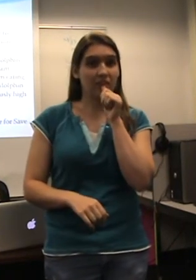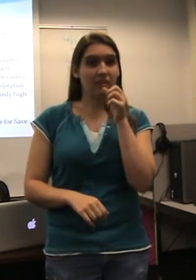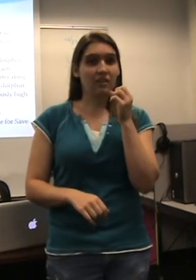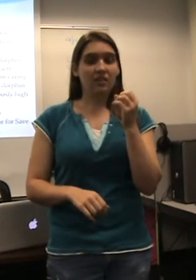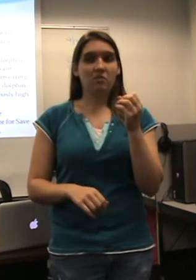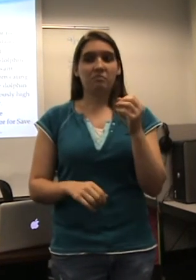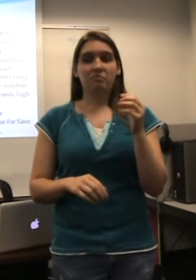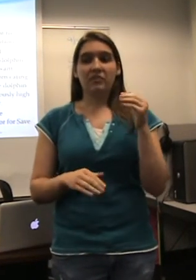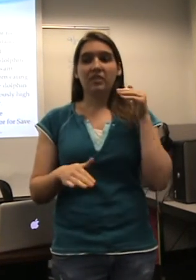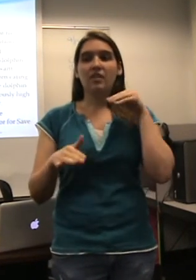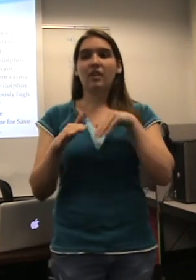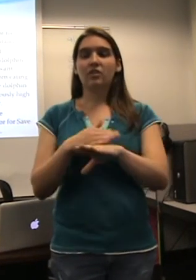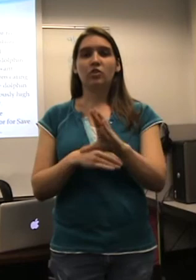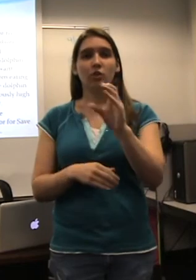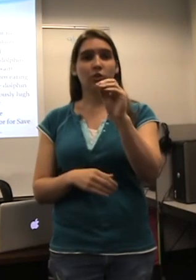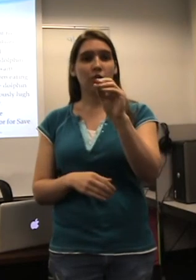the slaughtering in there.